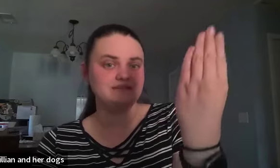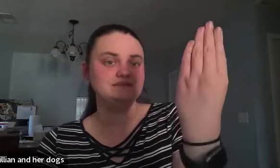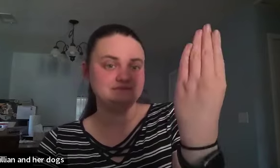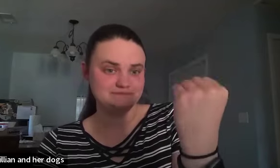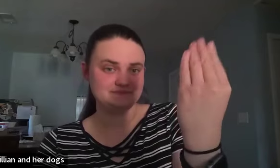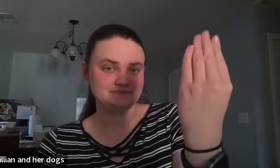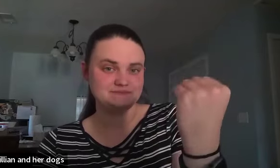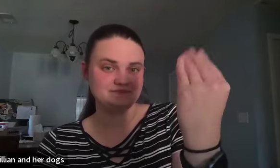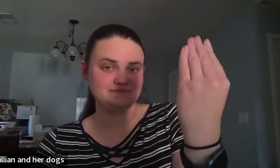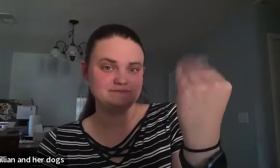14,